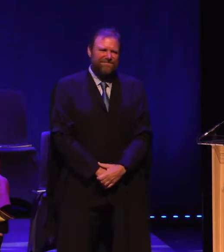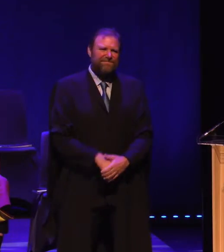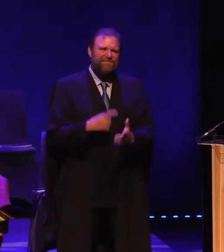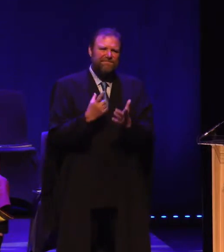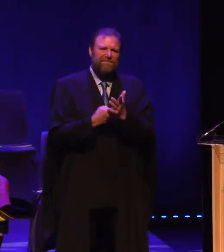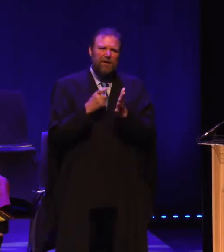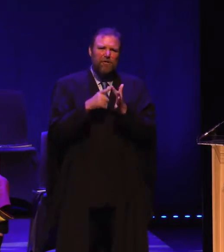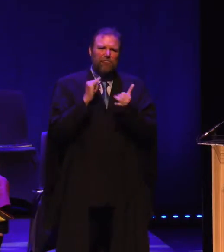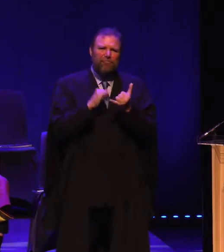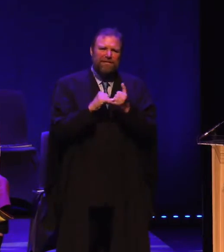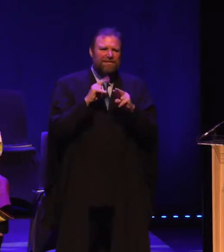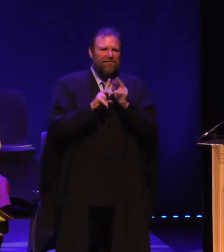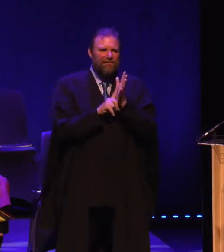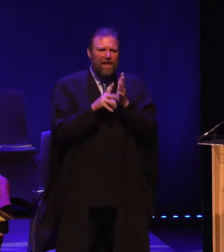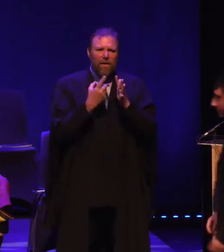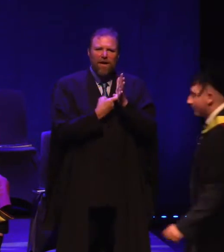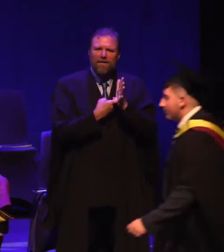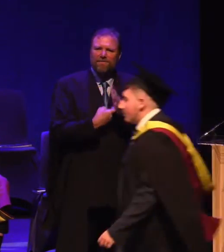Rhys Flower.